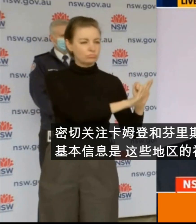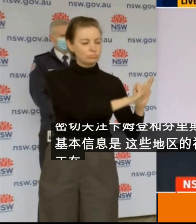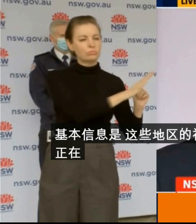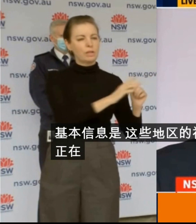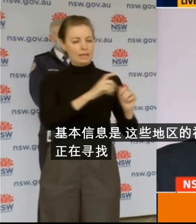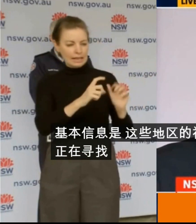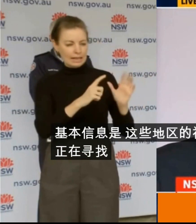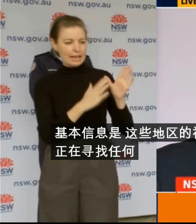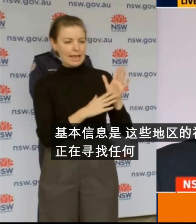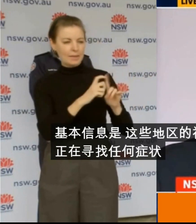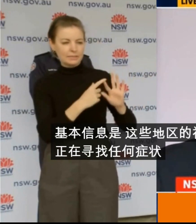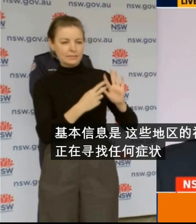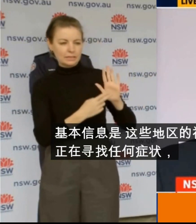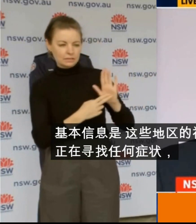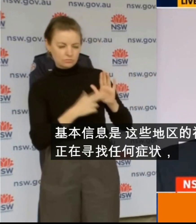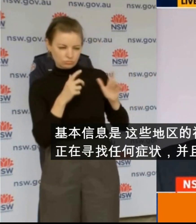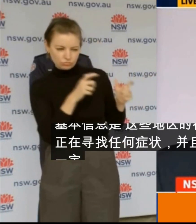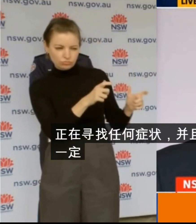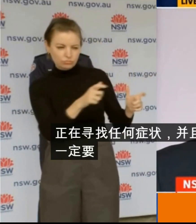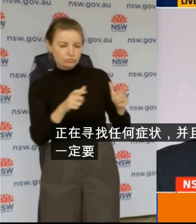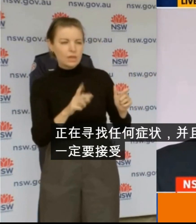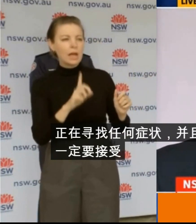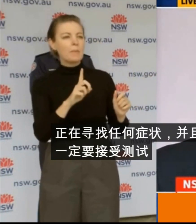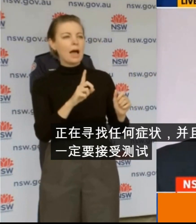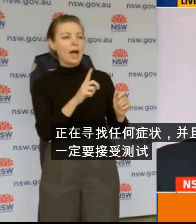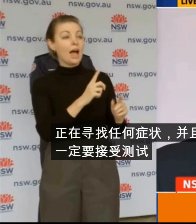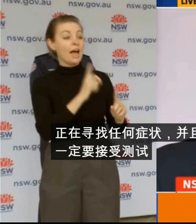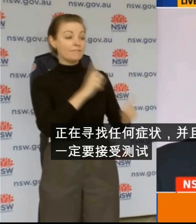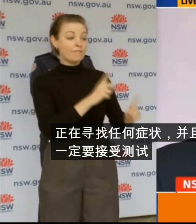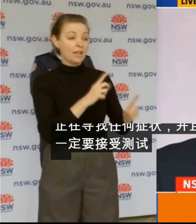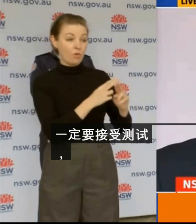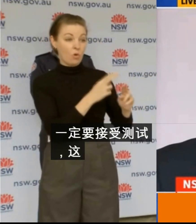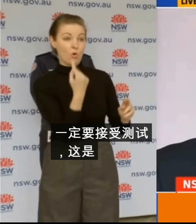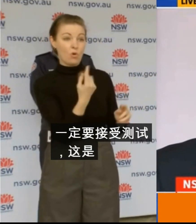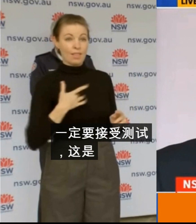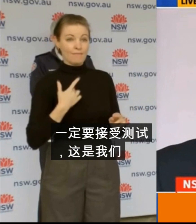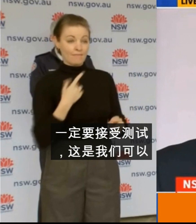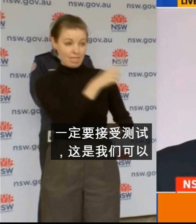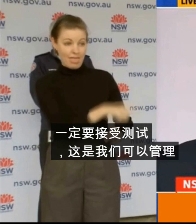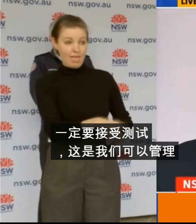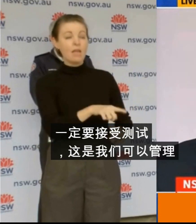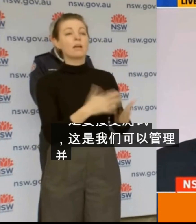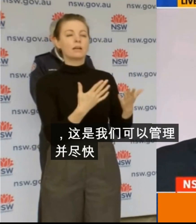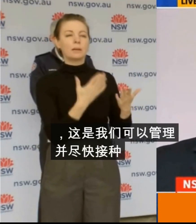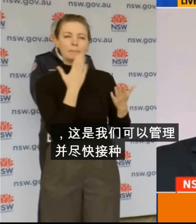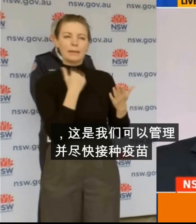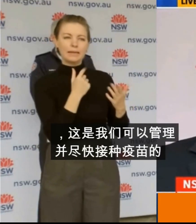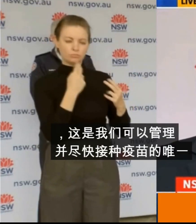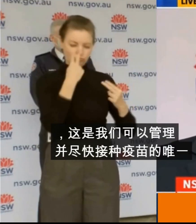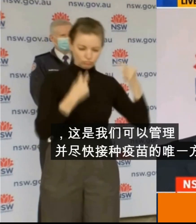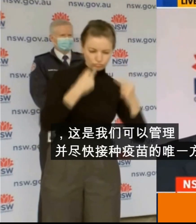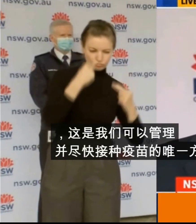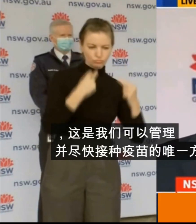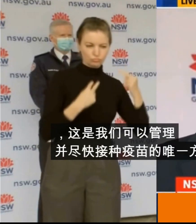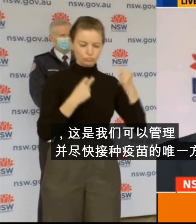community in those areas is look out for any symptoms and definitely get tested, please. That's the only way we can manage, and go and get vaccinated